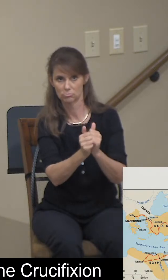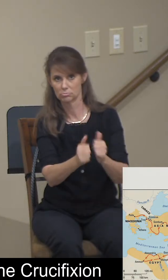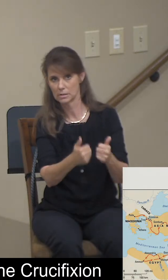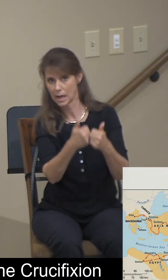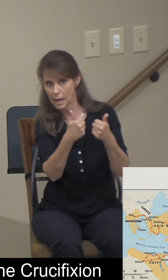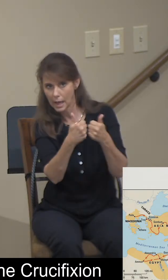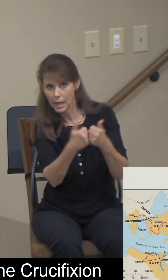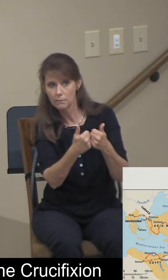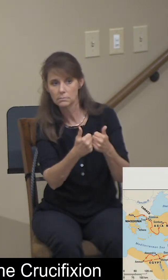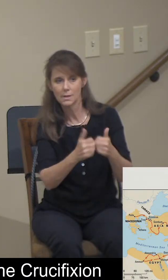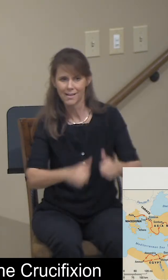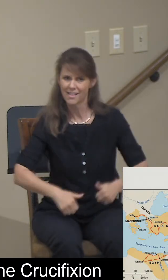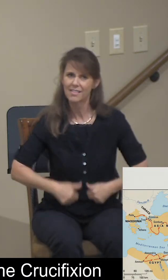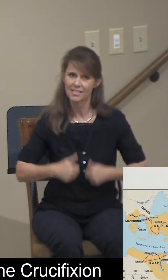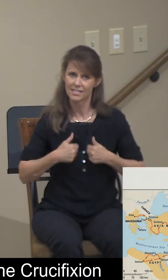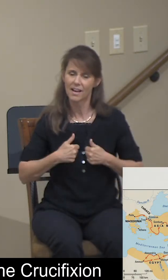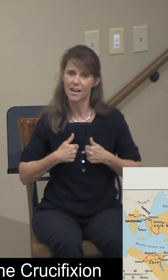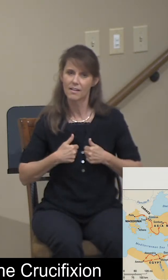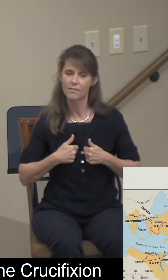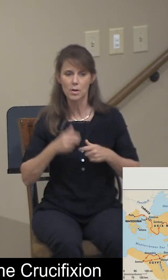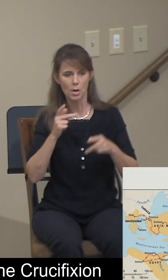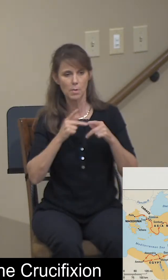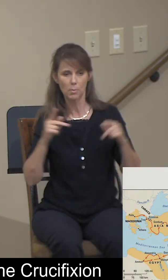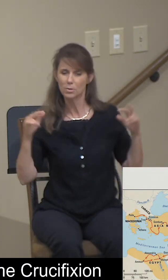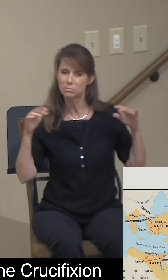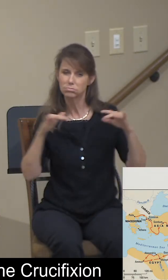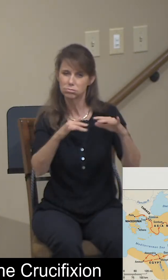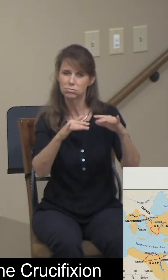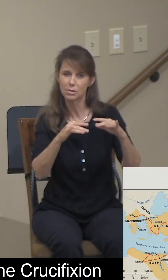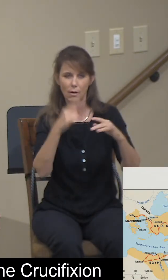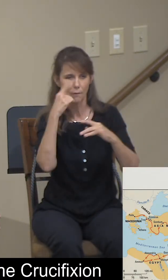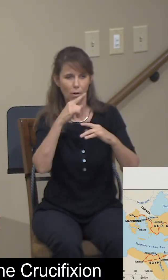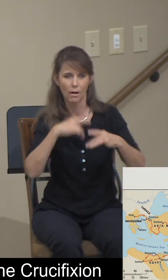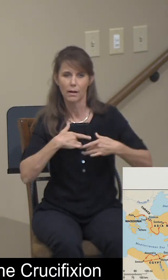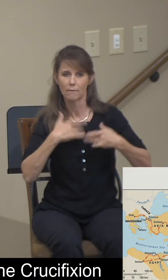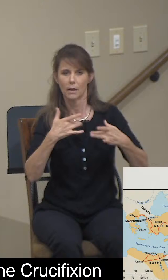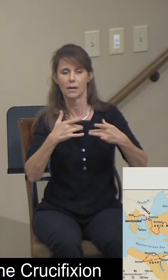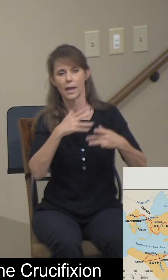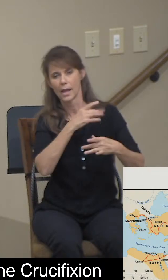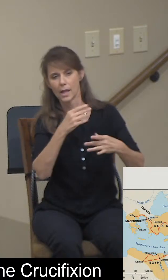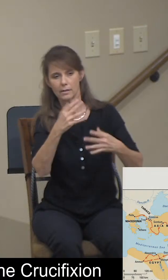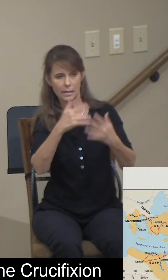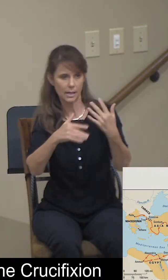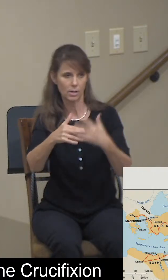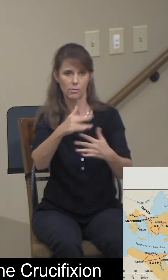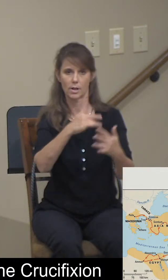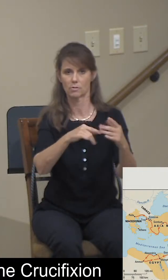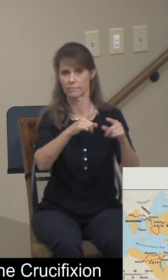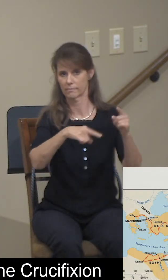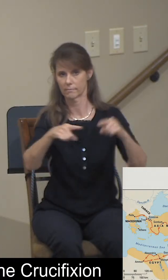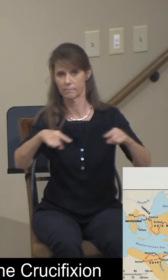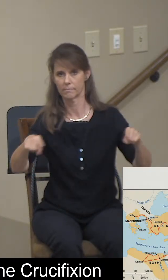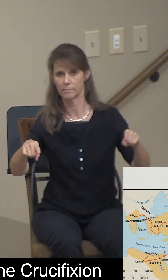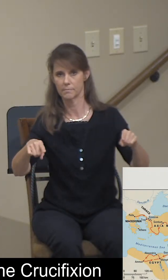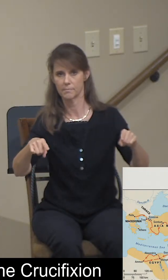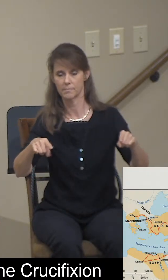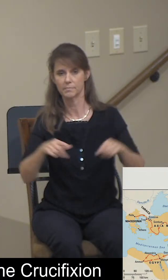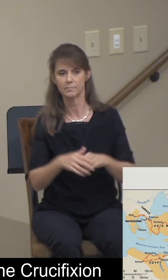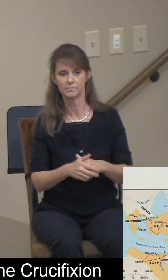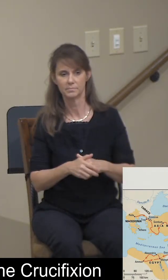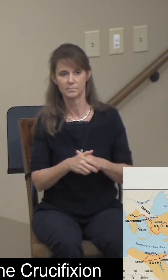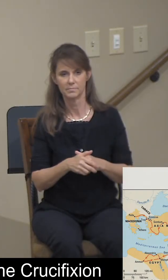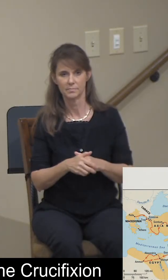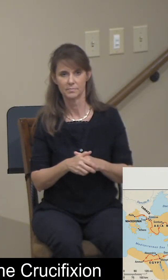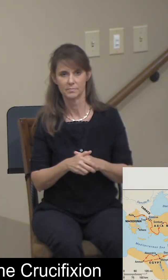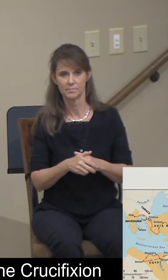where people would come together for all sorts of various interactions. And again, this largely